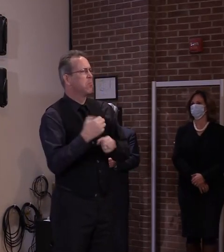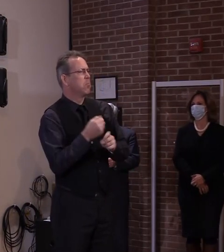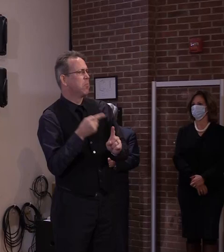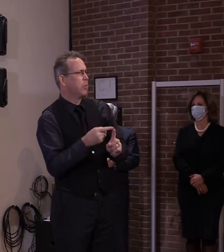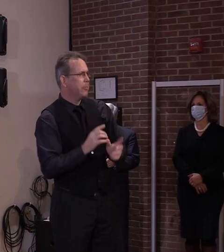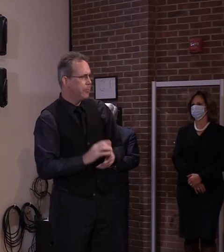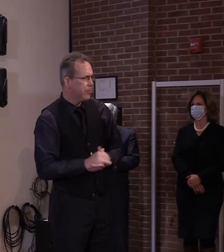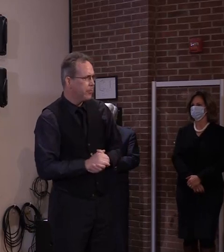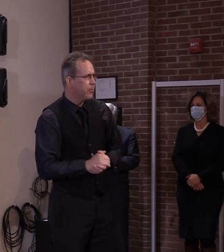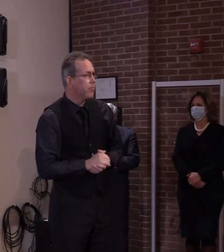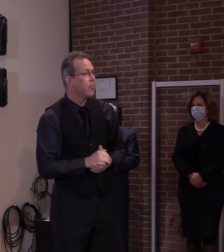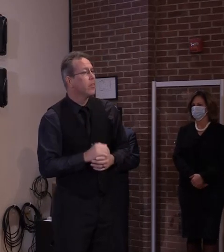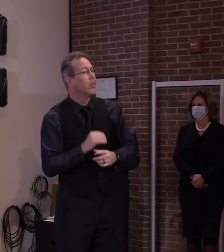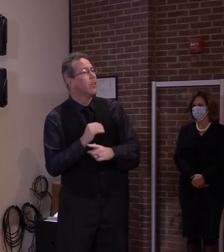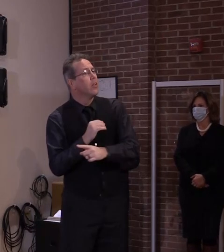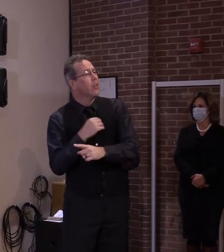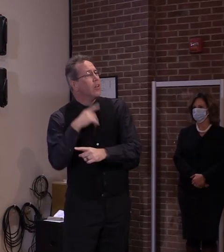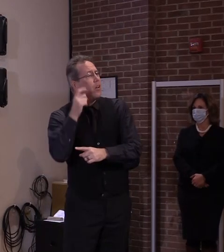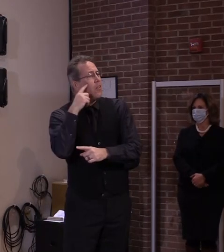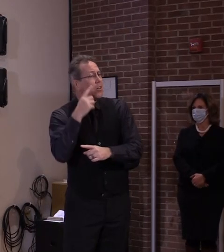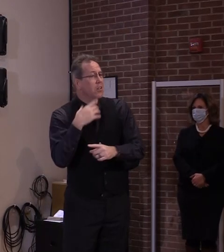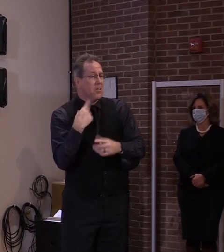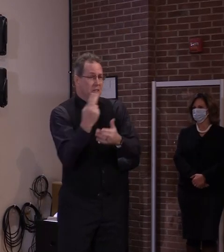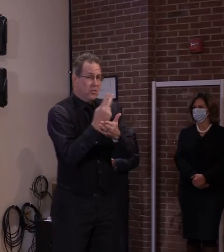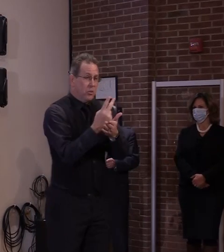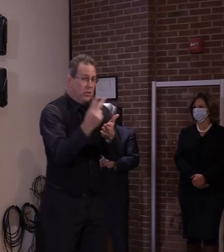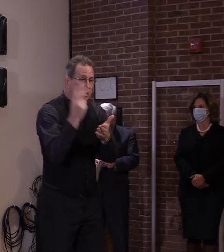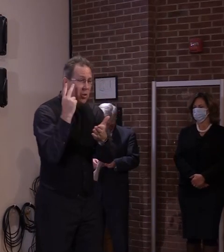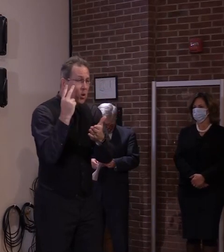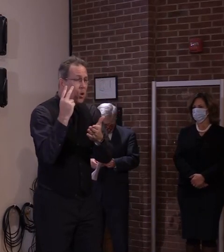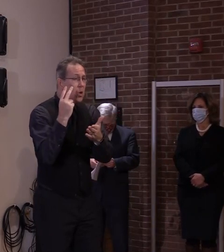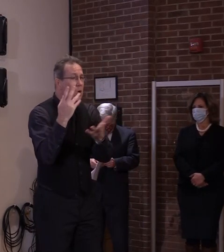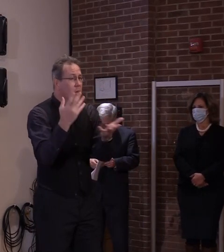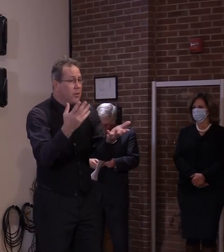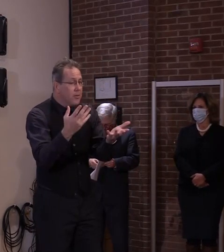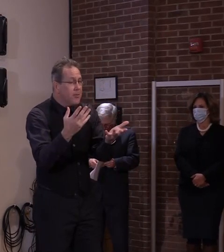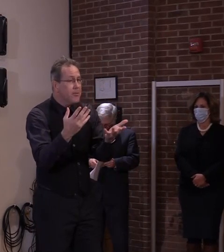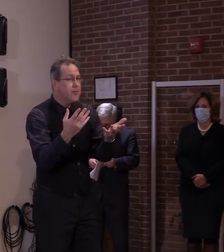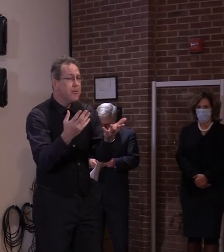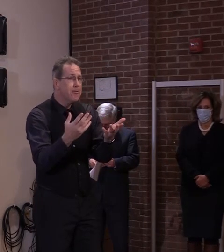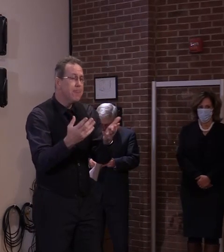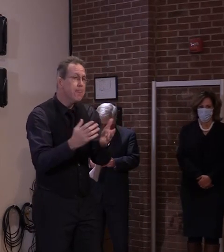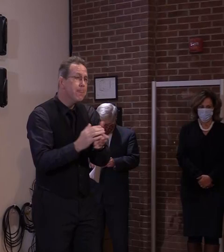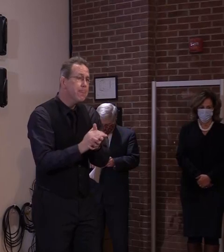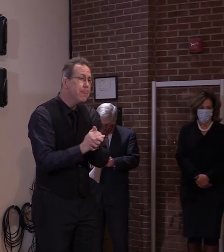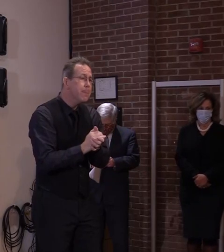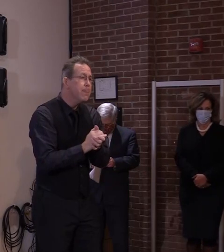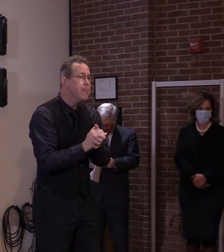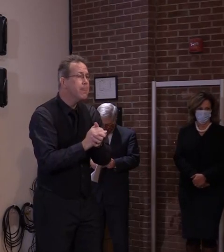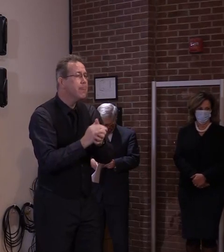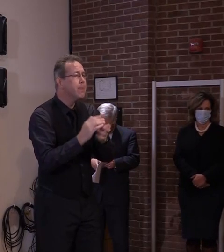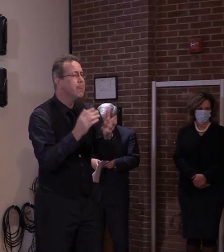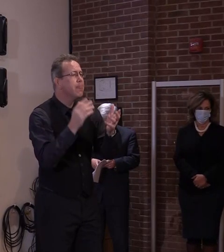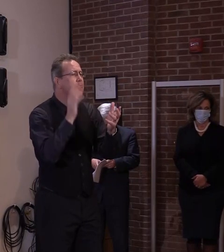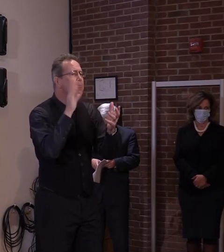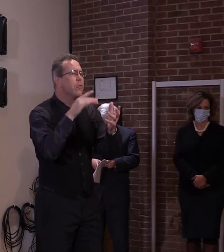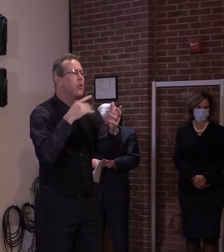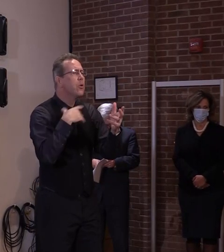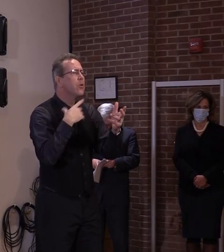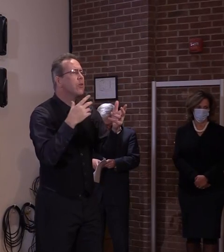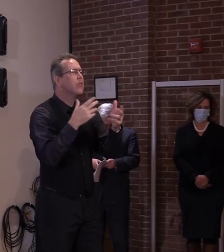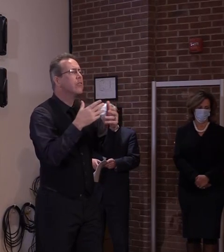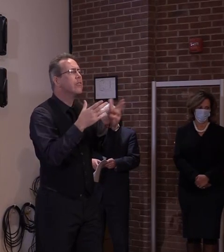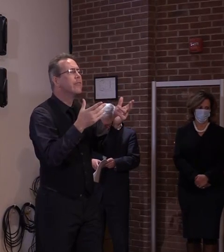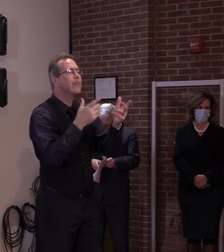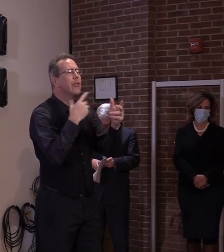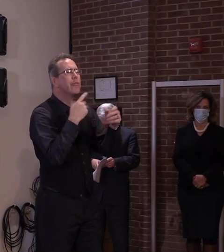probably 2 weeks ago, and the contractors, Associated General Contractors, had their annual meeting, and